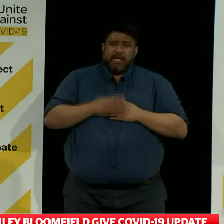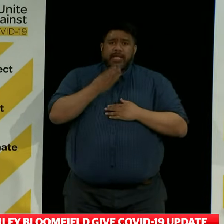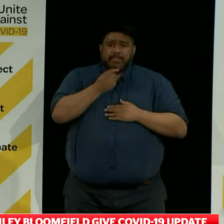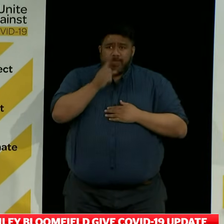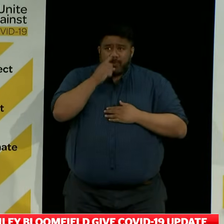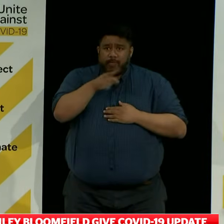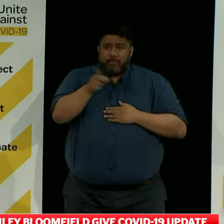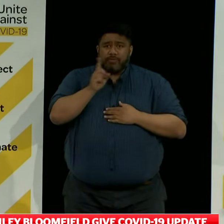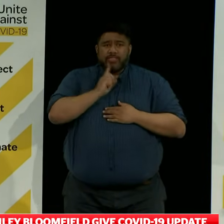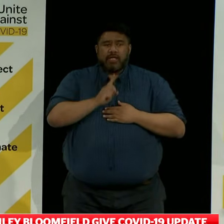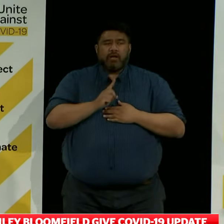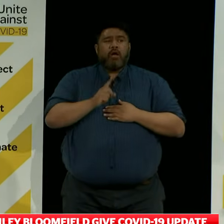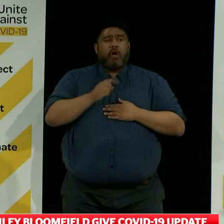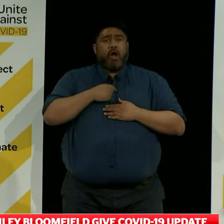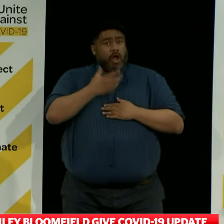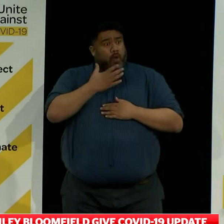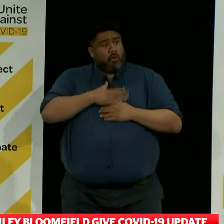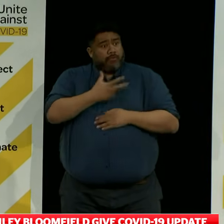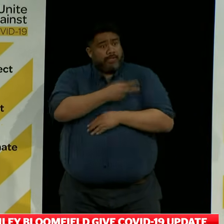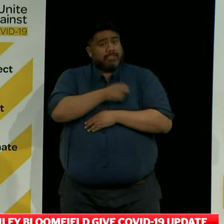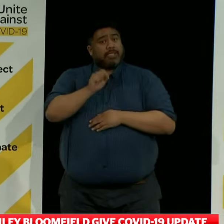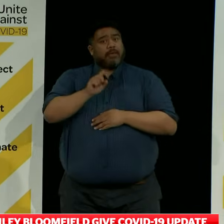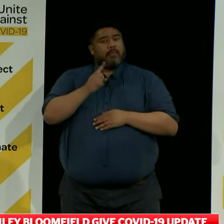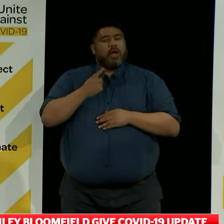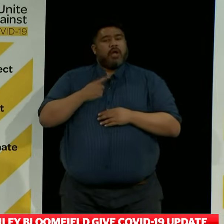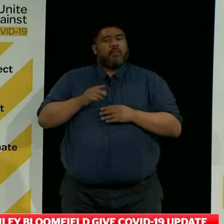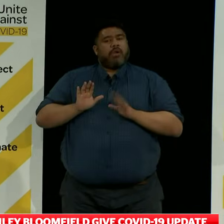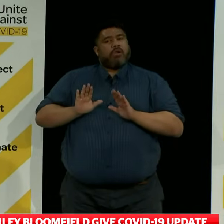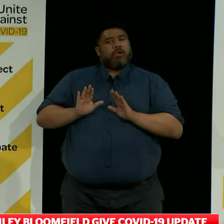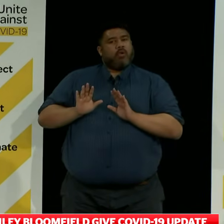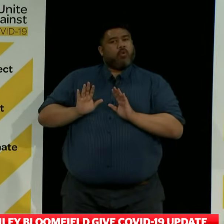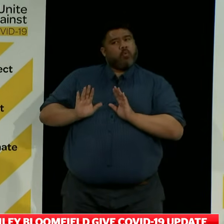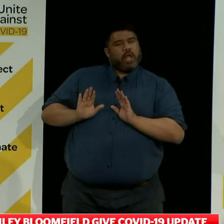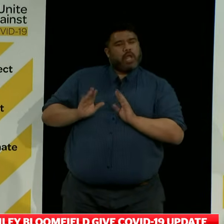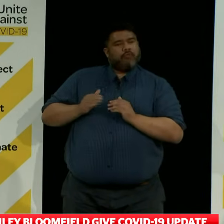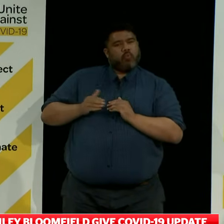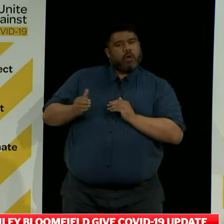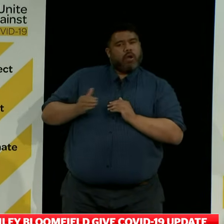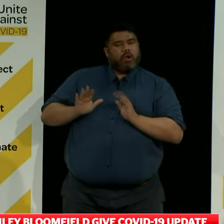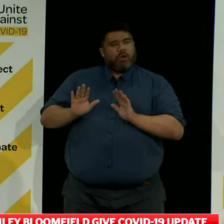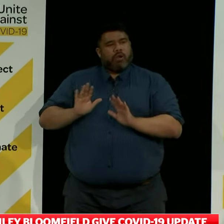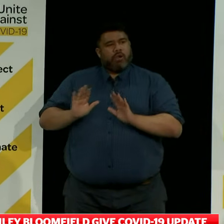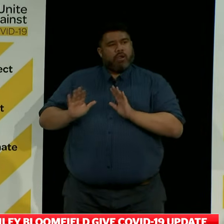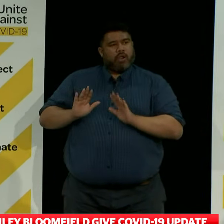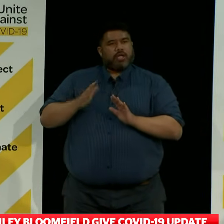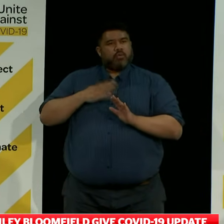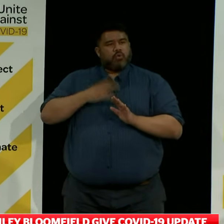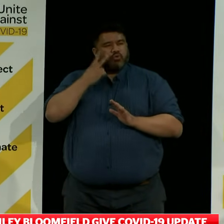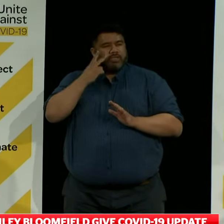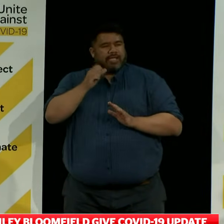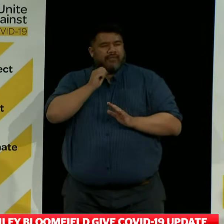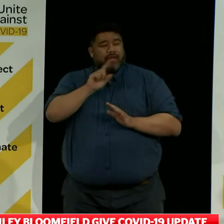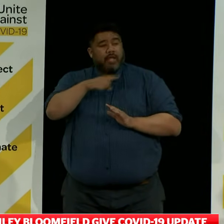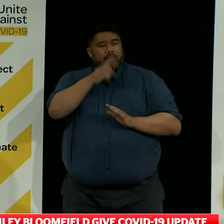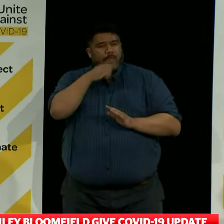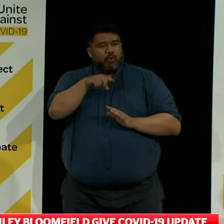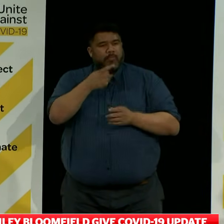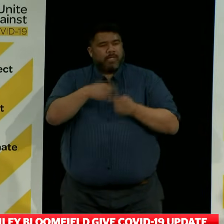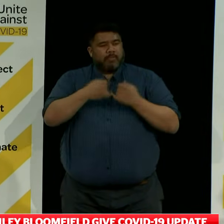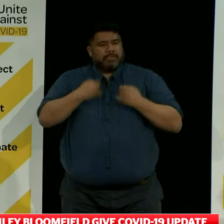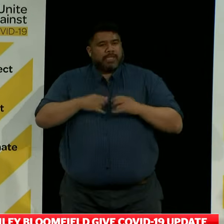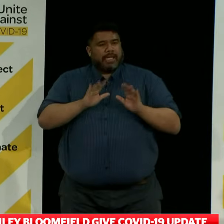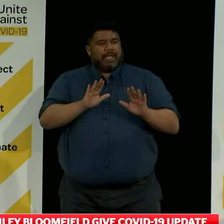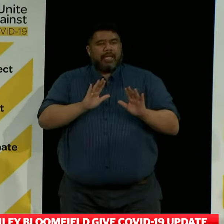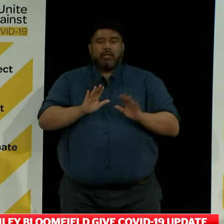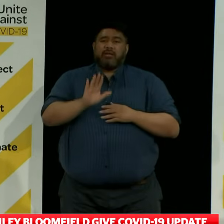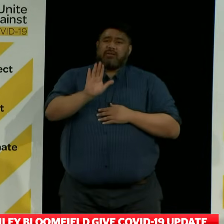they're waiting for just a little longer till they make that choice. They may not be worried about the immediate side effects, but they want to see long-term health effects. I want to give you